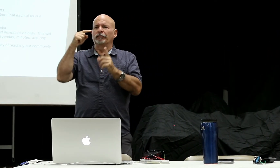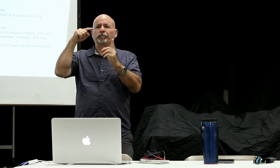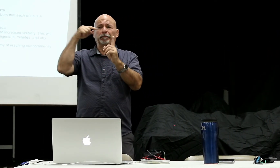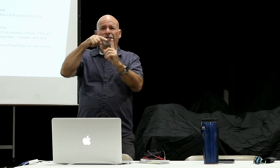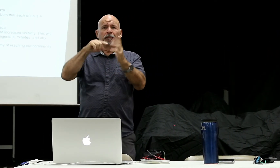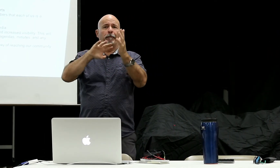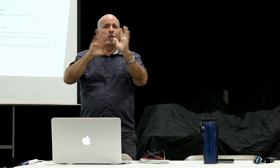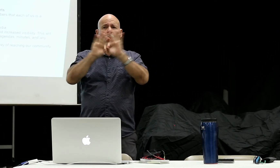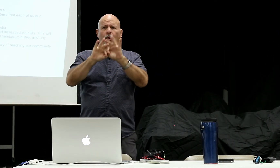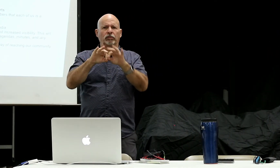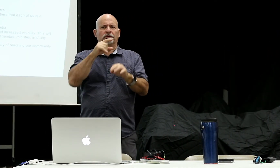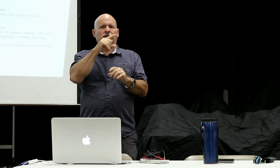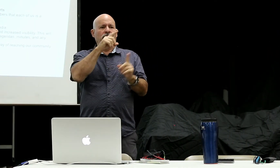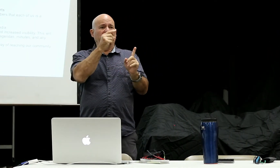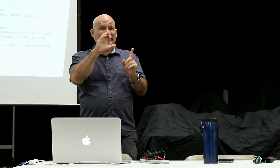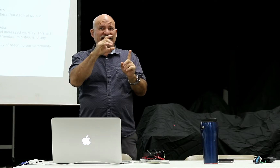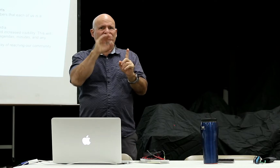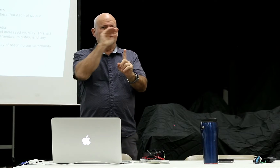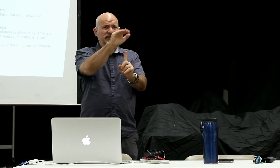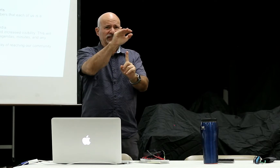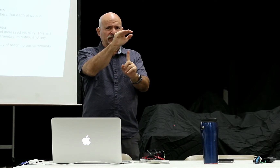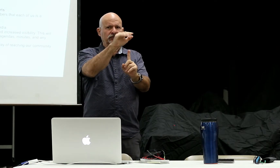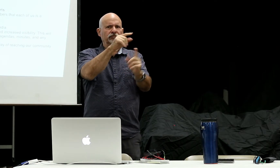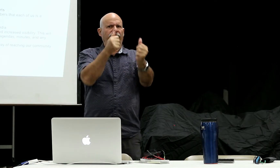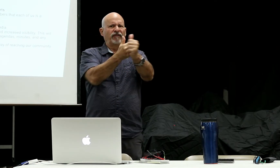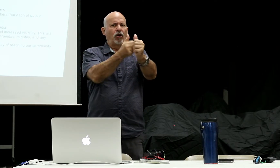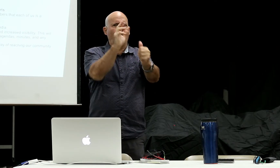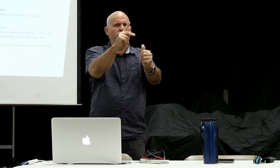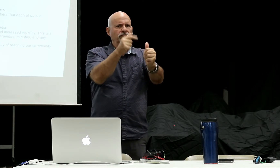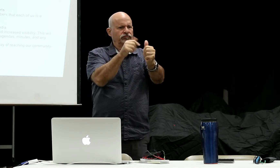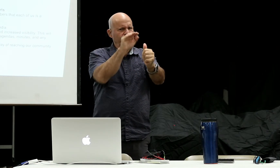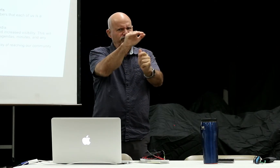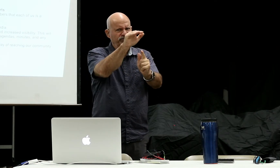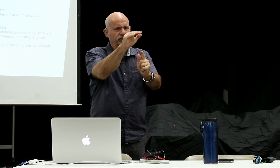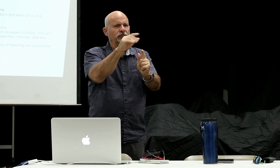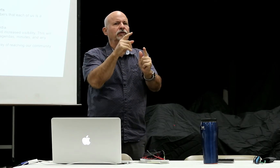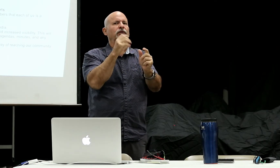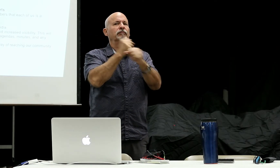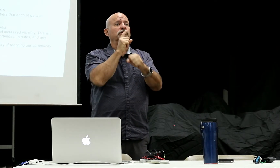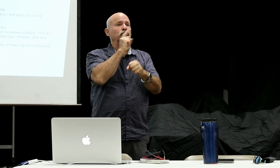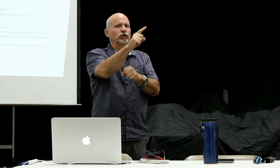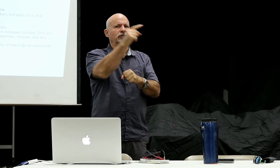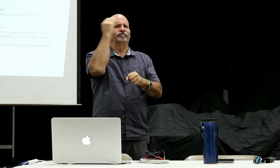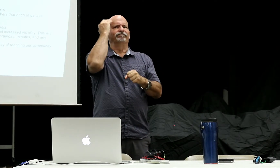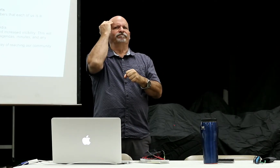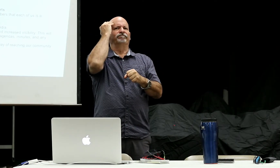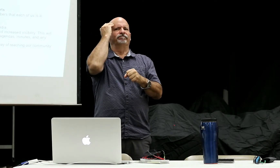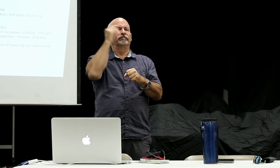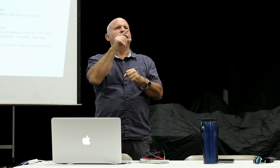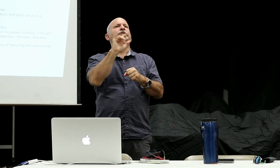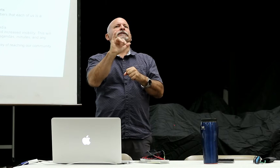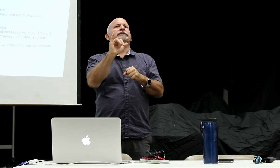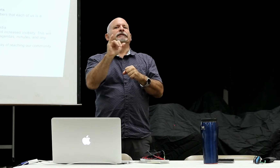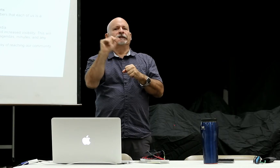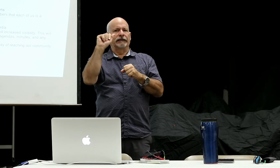really fair that the blame is being put on us and they're saying, oh, DHGC wouldn't provide an interpreter. If we get in contact with them, we